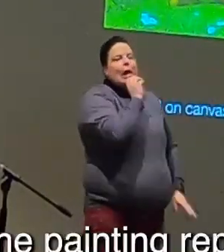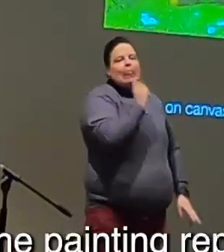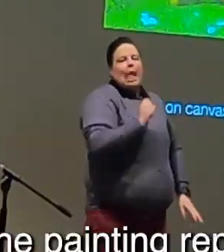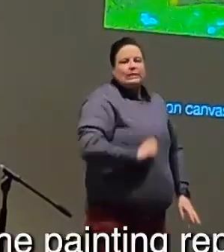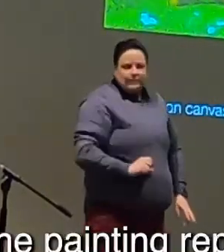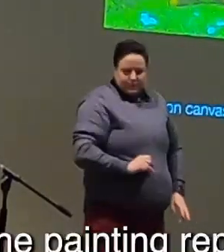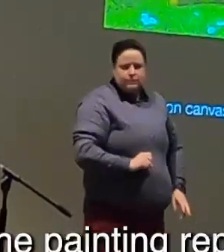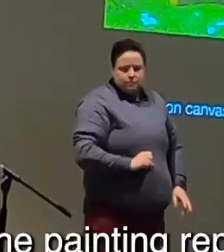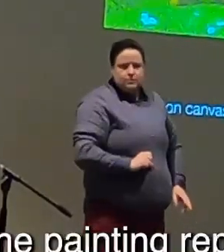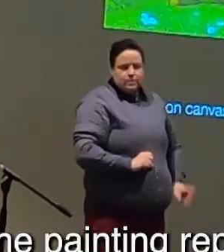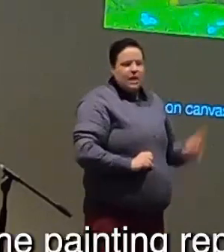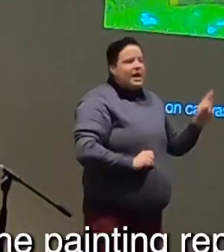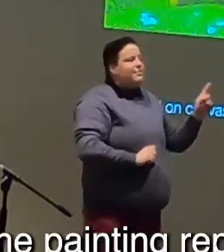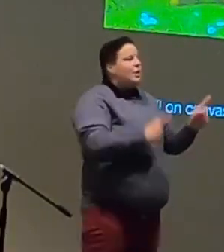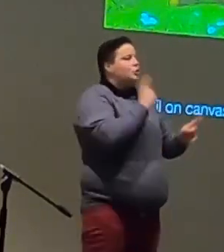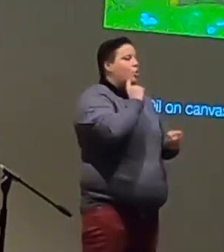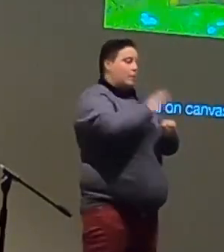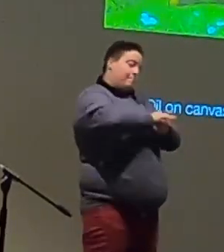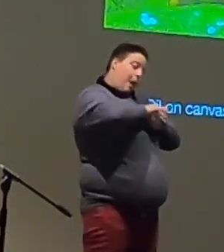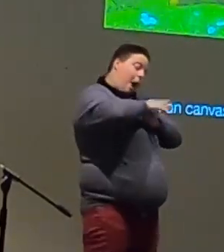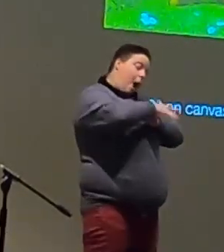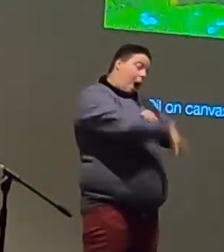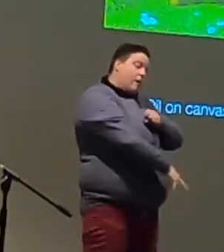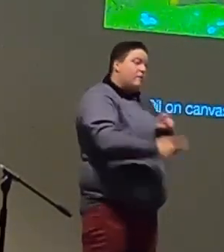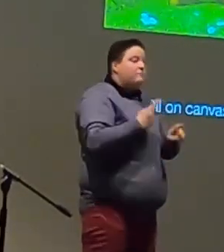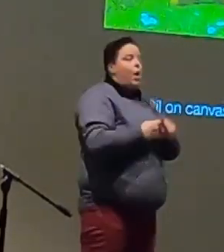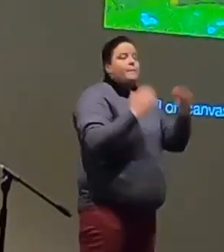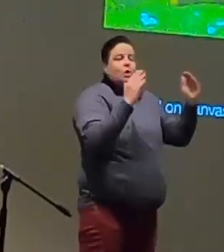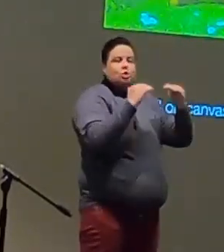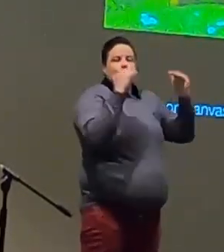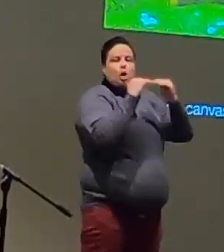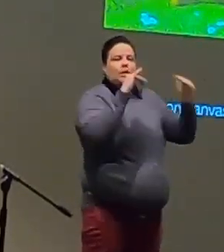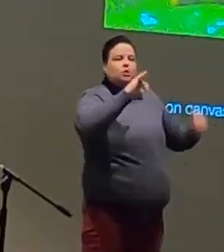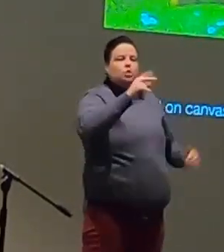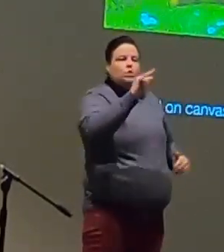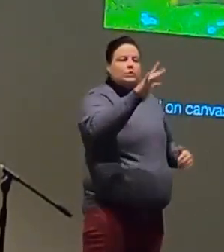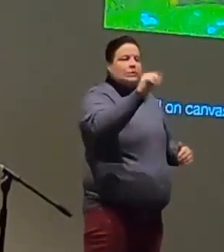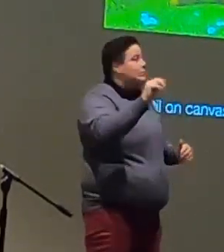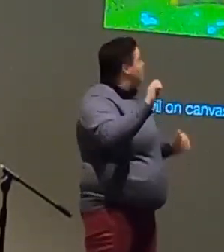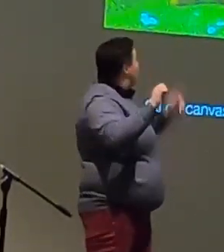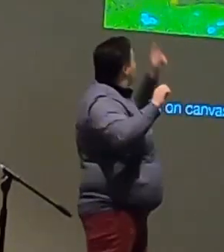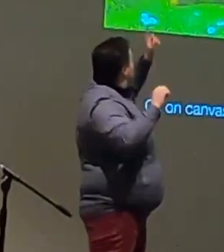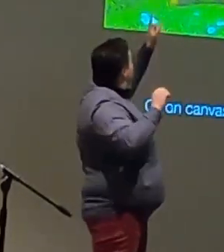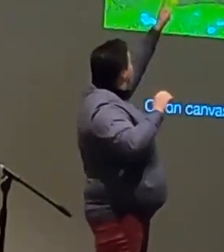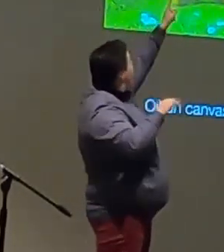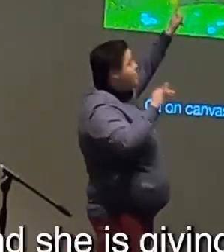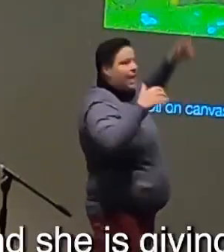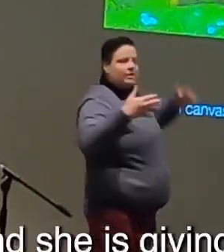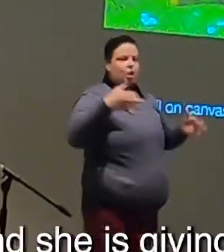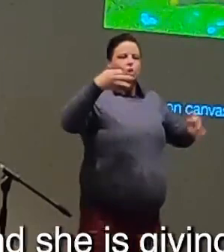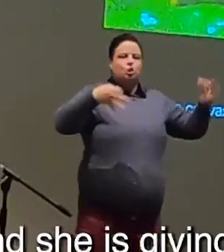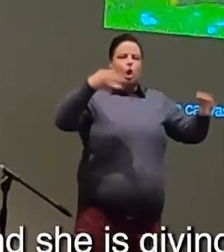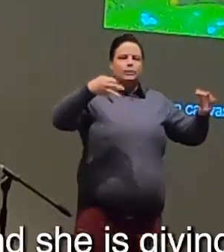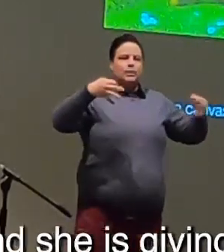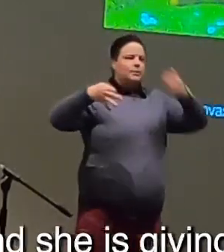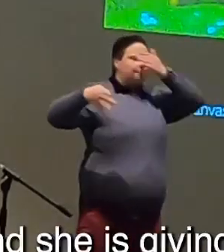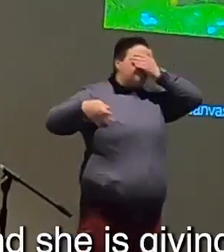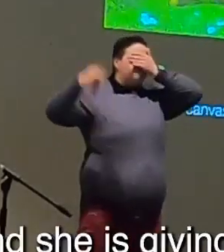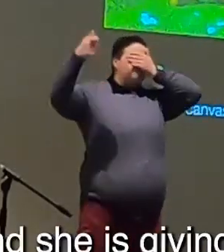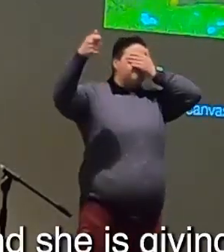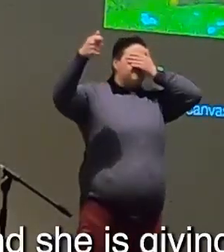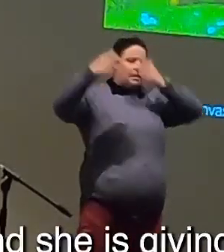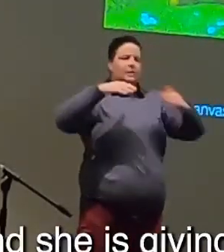painting represents the bounty and plenty that comes from Justice. So Justice is the woman depicted, and she is giving out